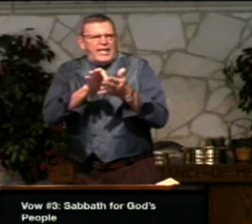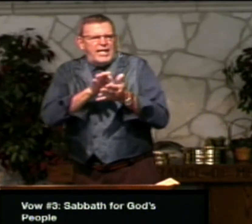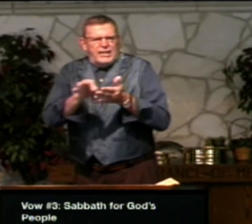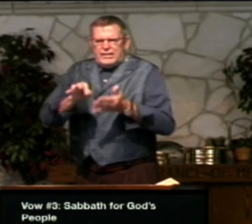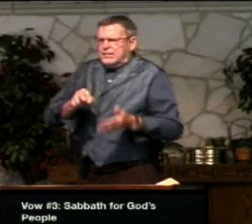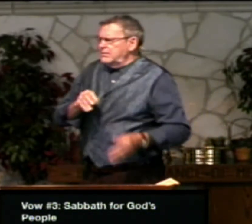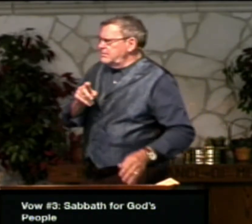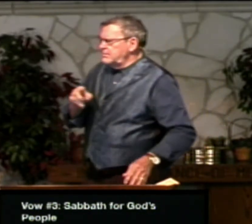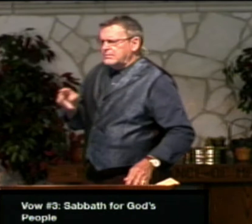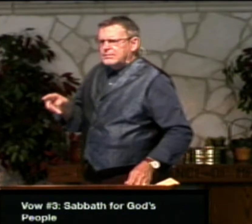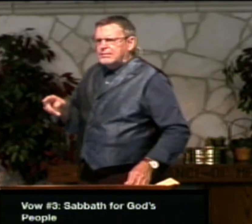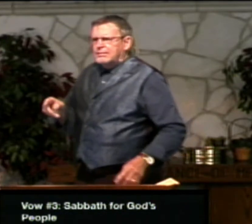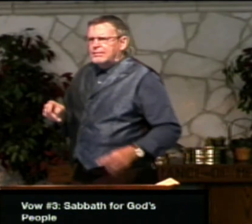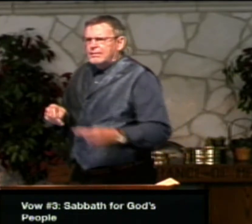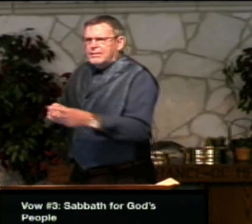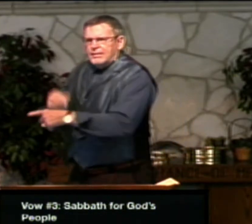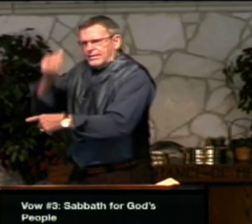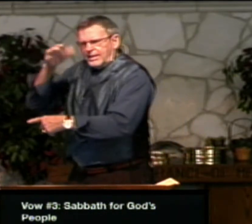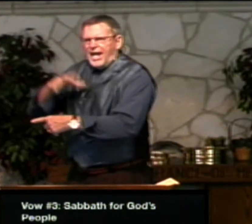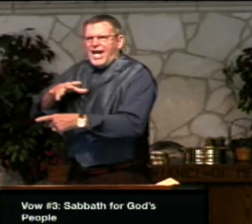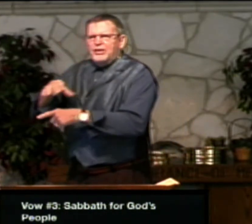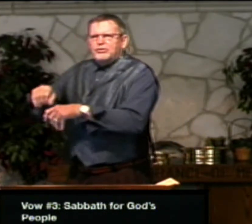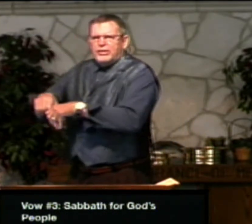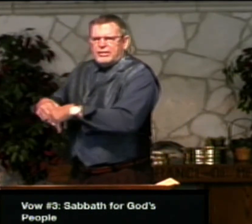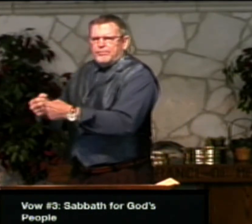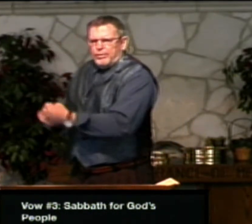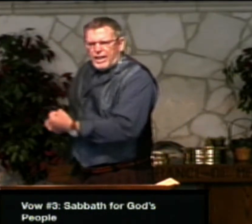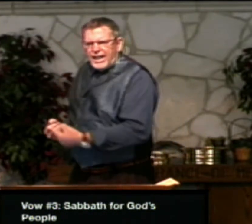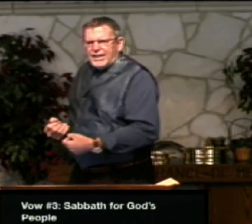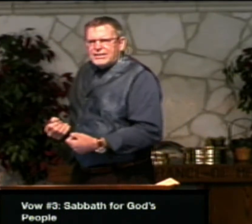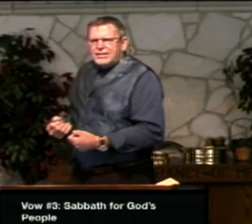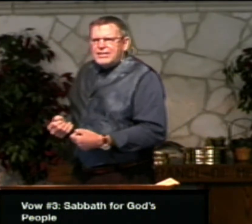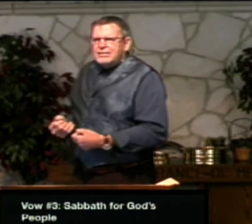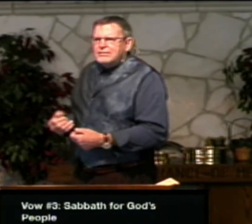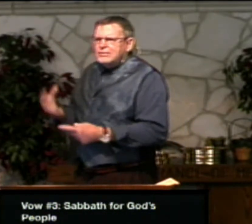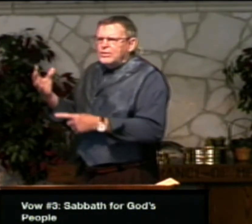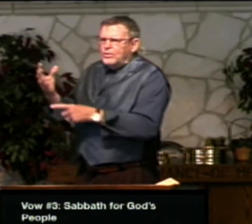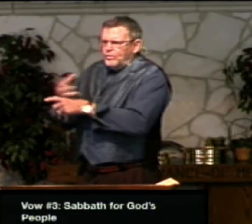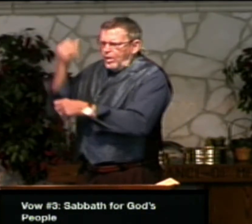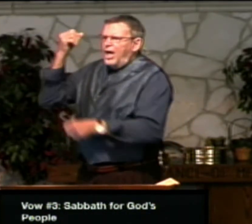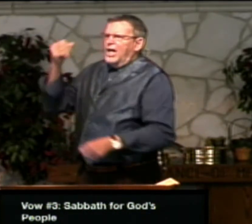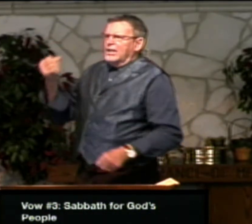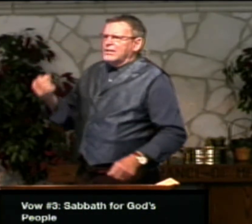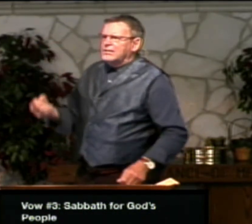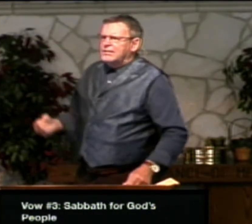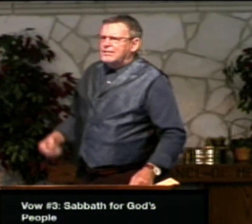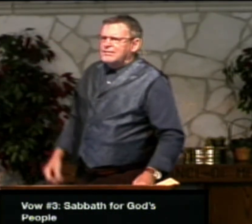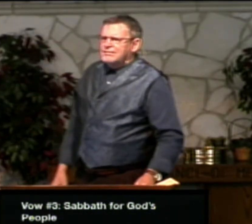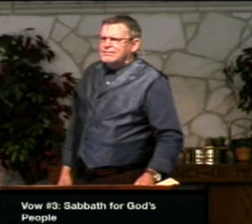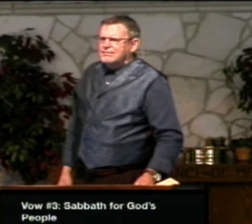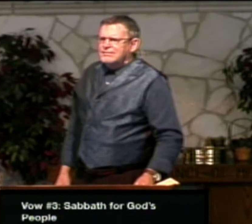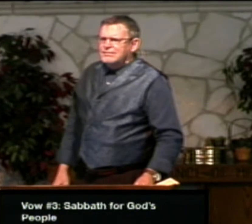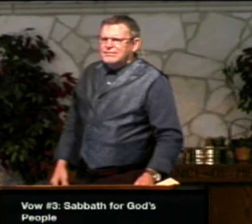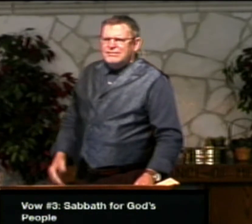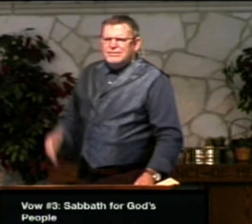day, they counted. The guy who took the breaks won.